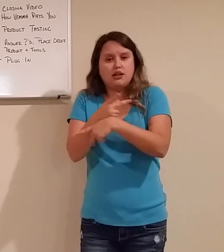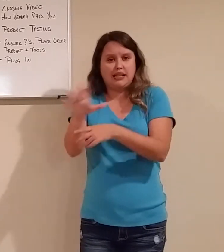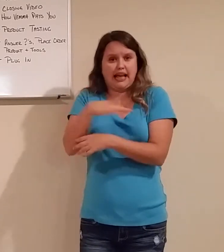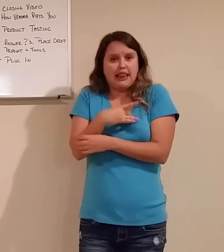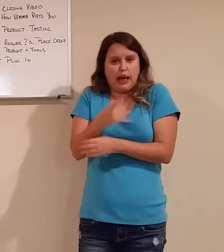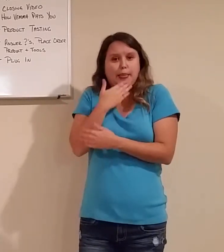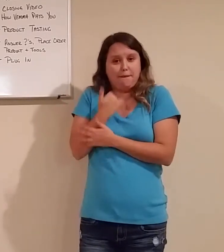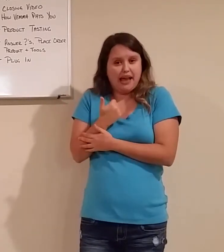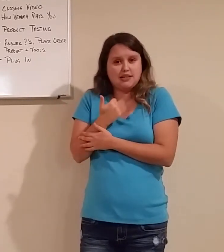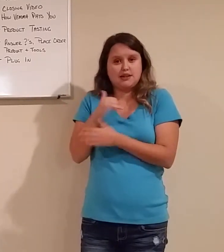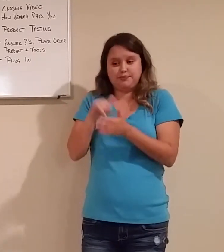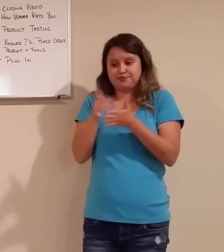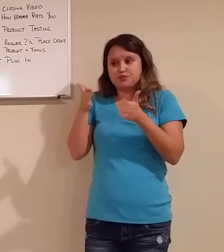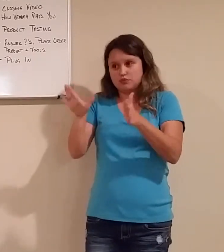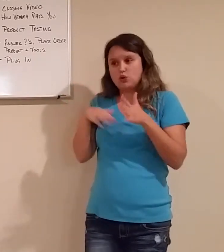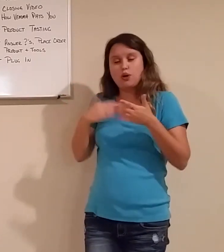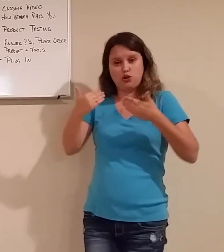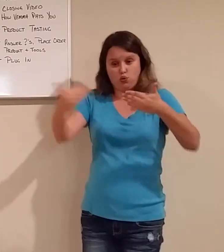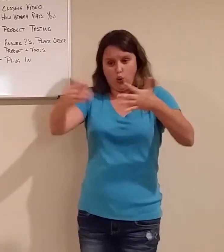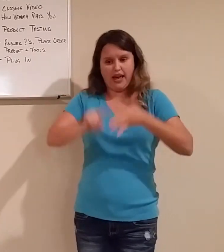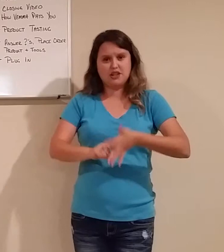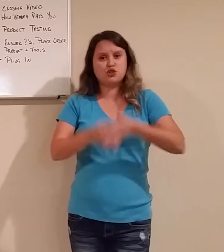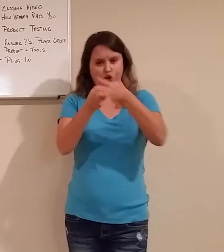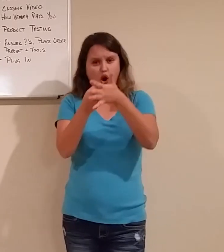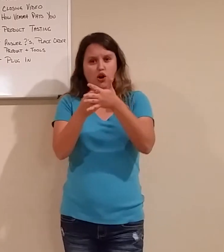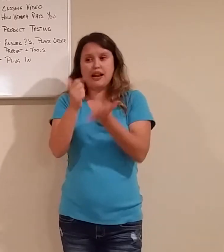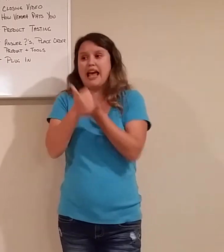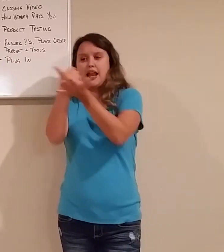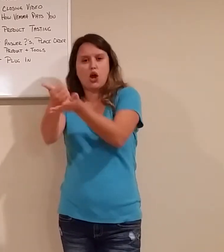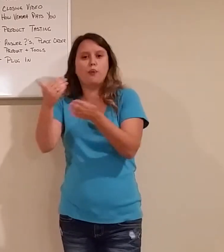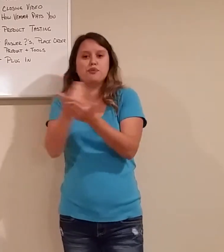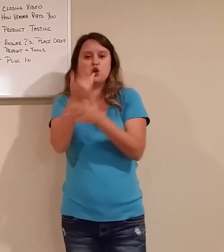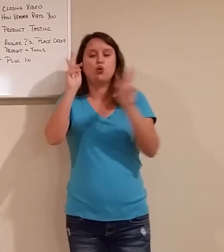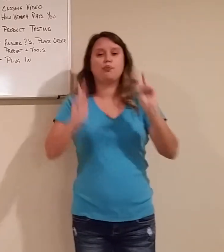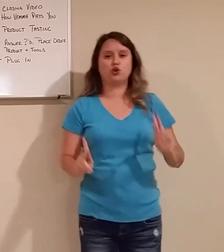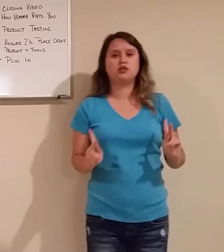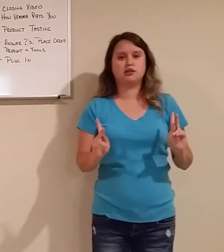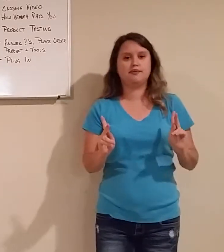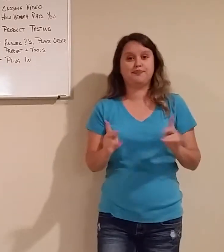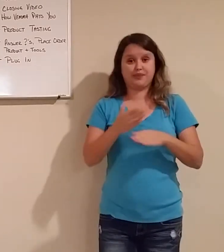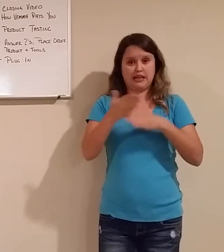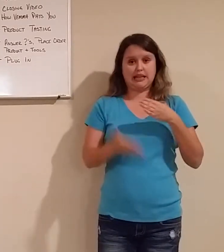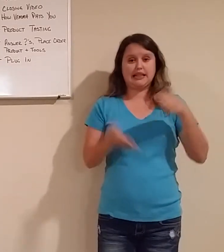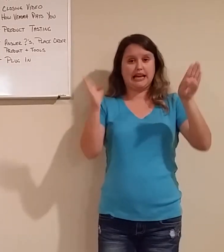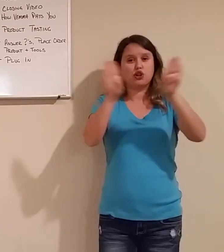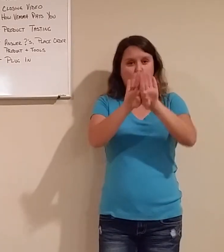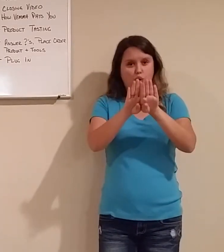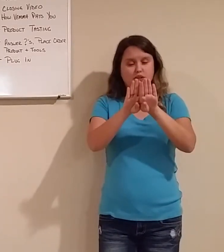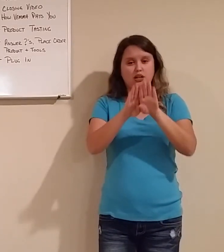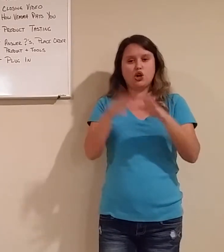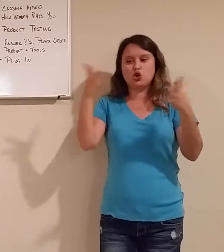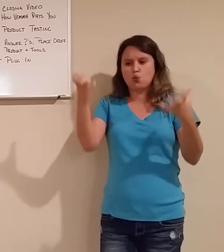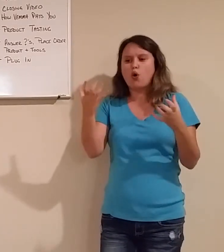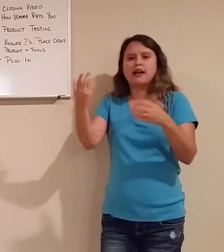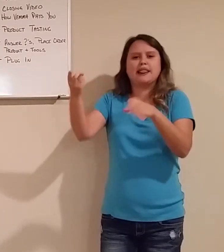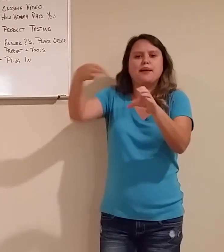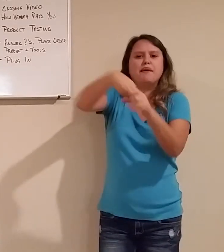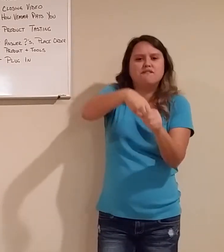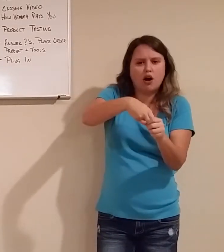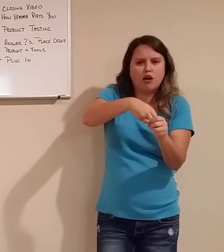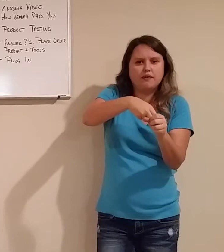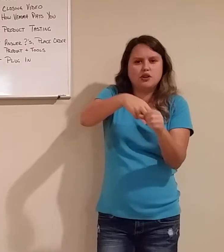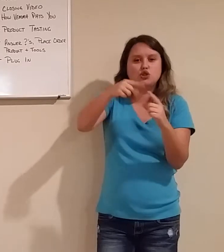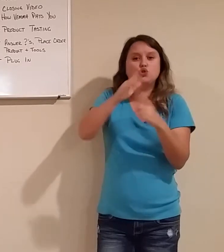best. That way we can get them started till theirs gets here. And in closing, we want to plug them in to our